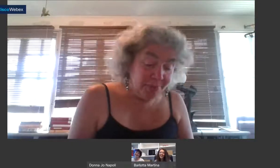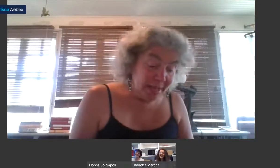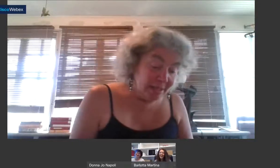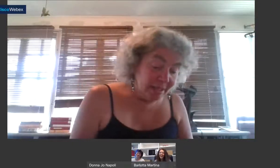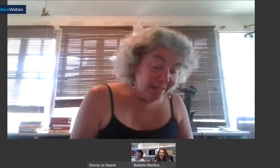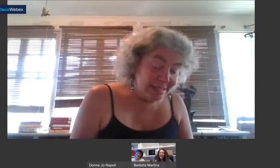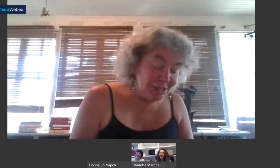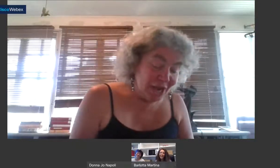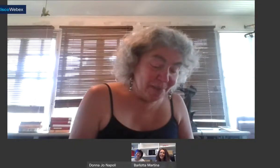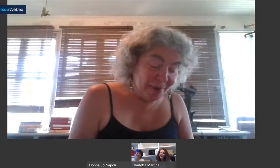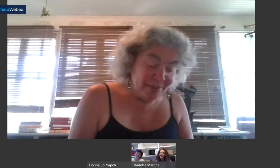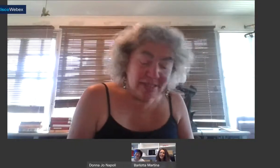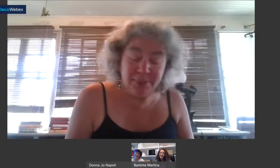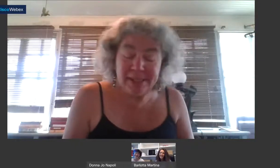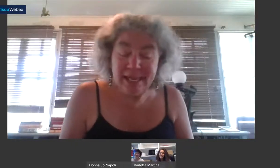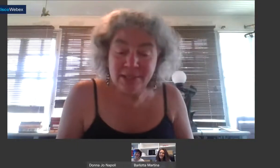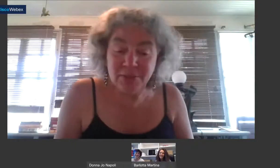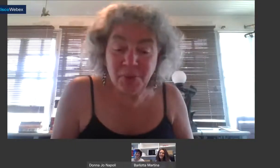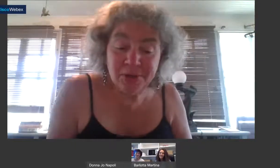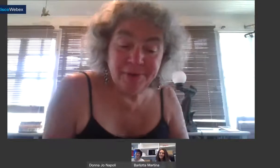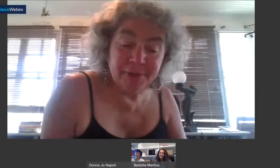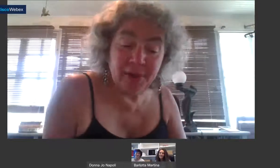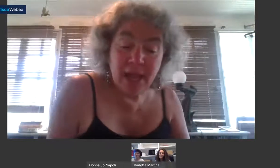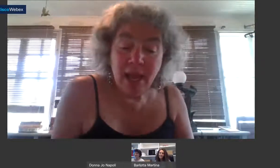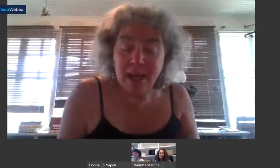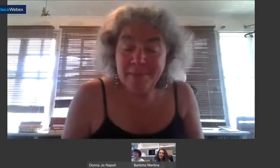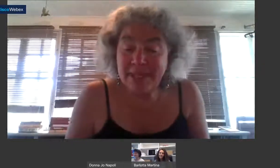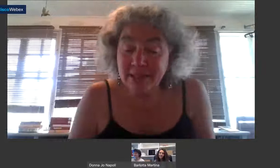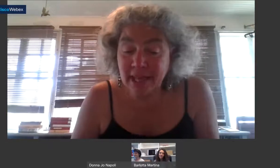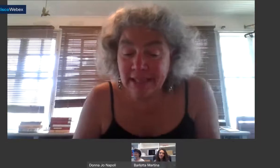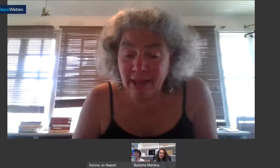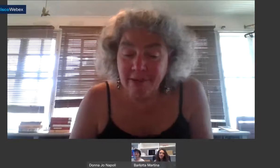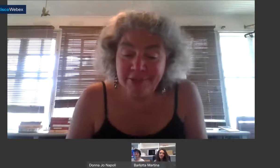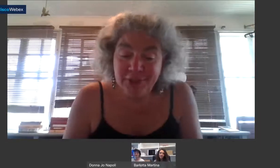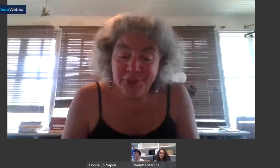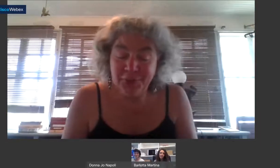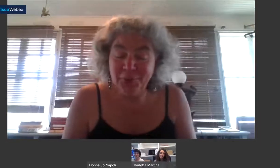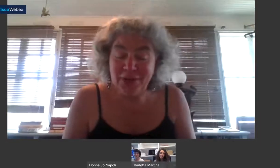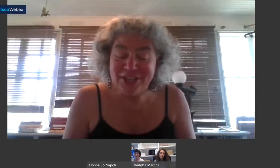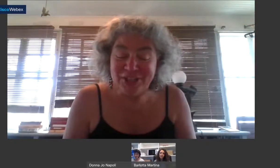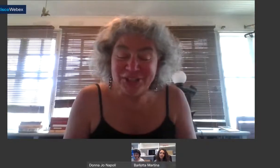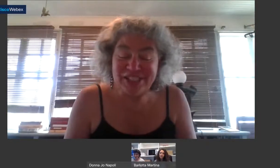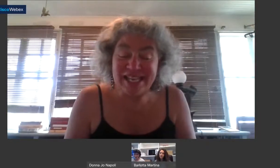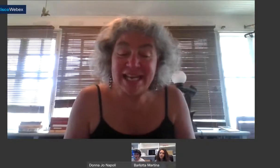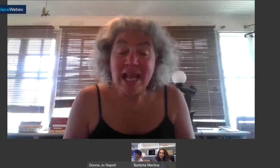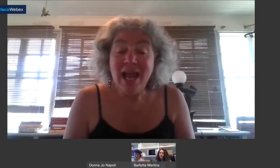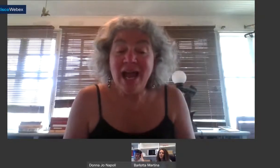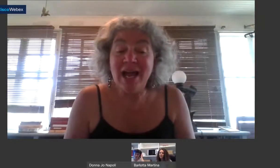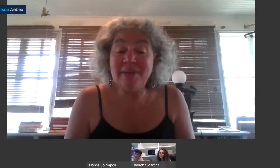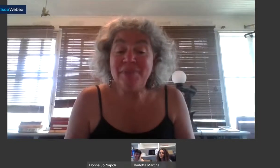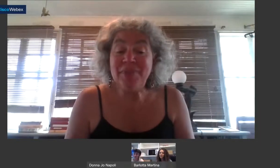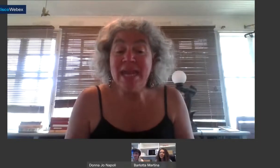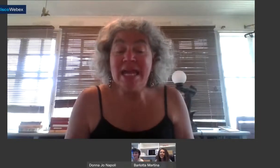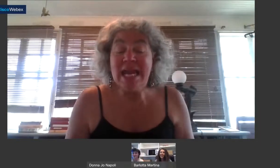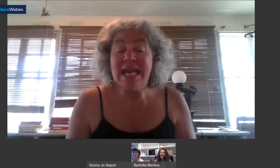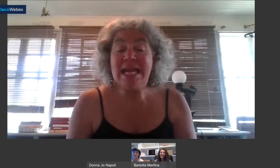I jump on this one as wonderful? Because I'd love to research it.